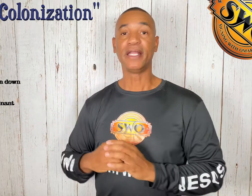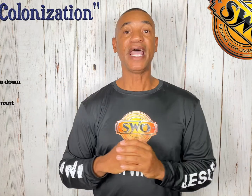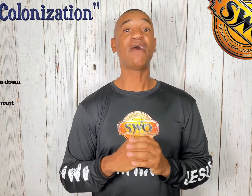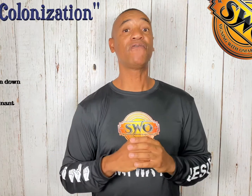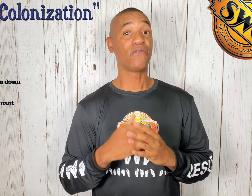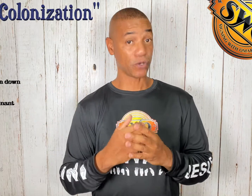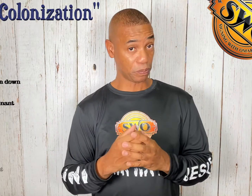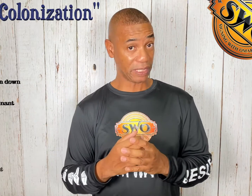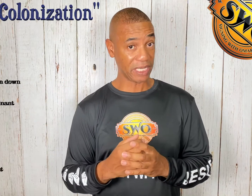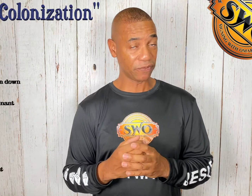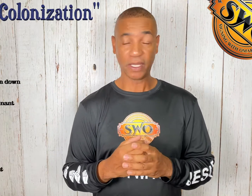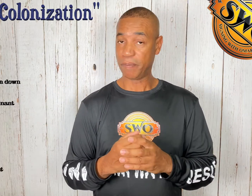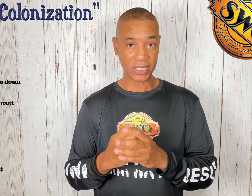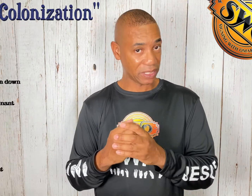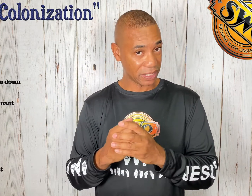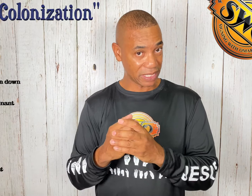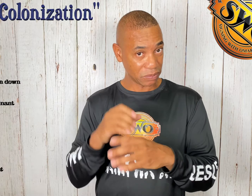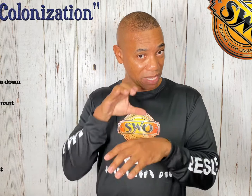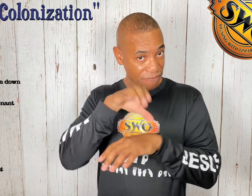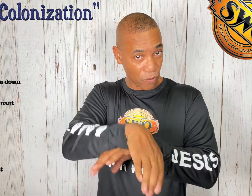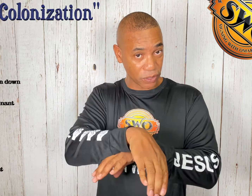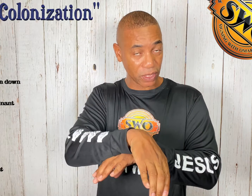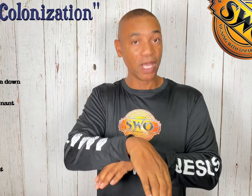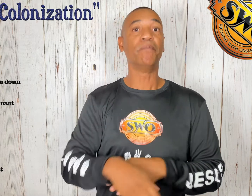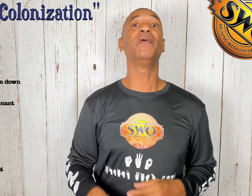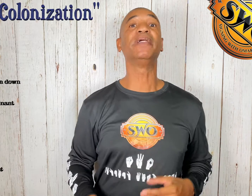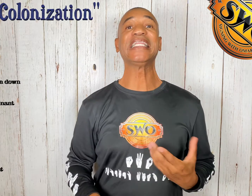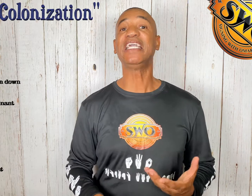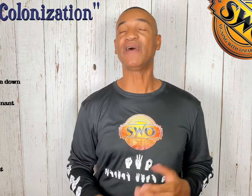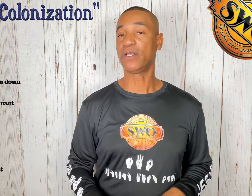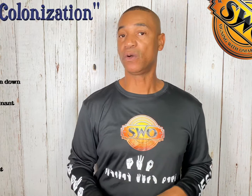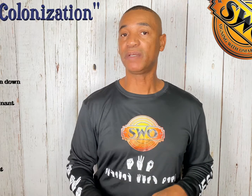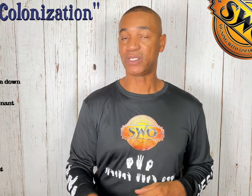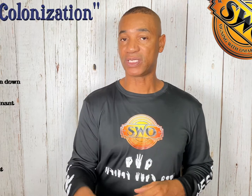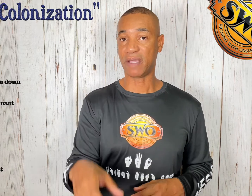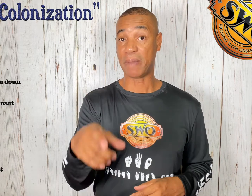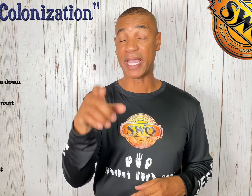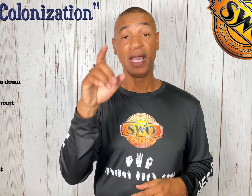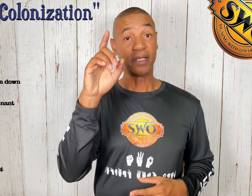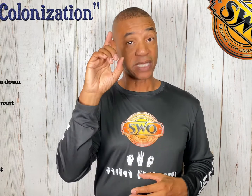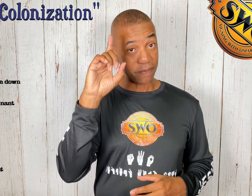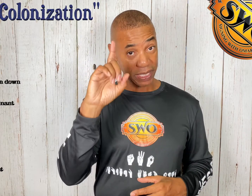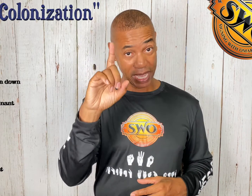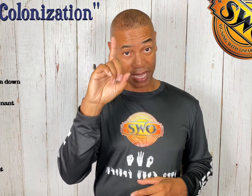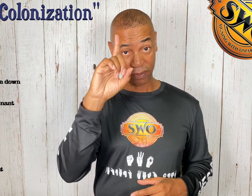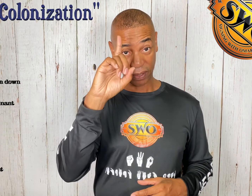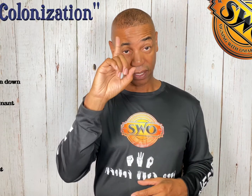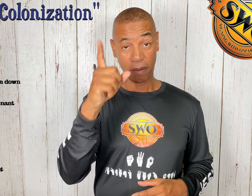Now for forced belief, basically the same sign forced, but belief, I normally just take my dominant hand,